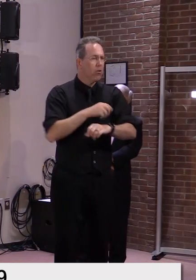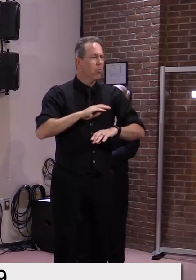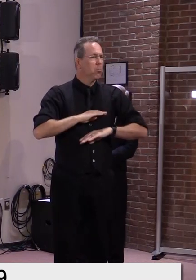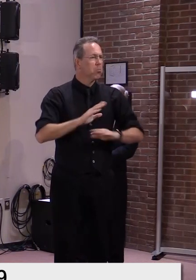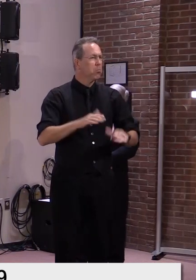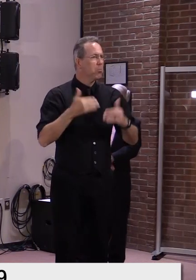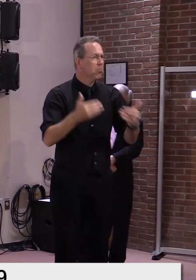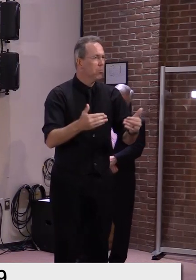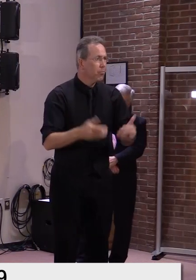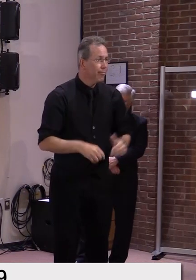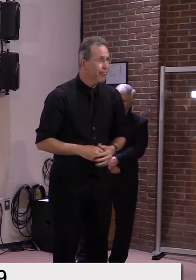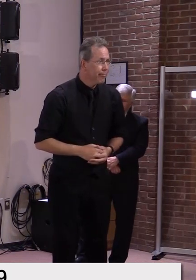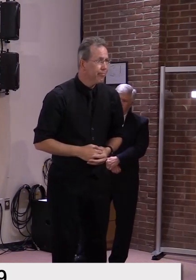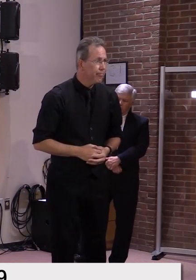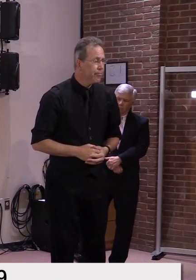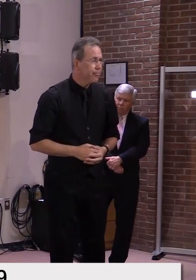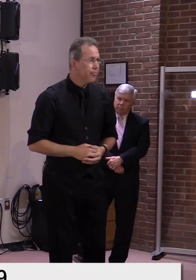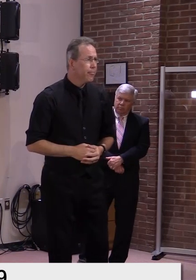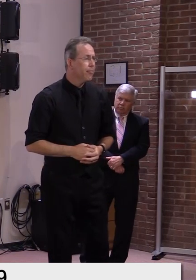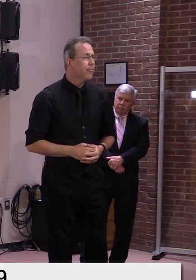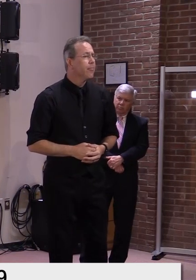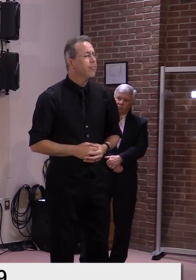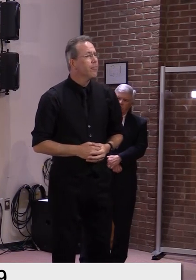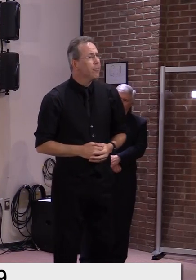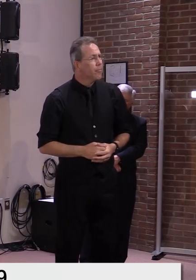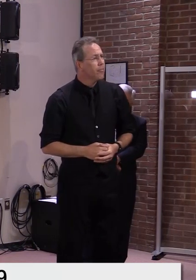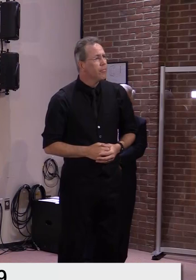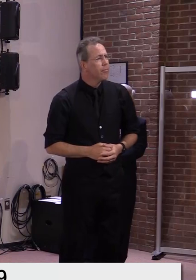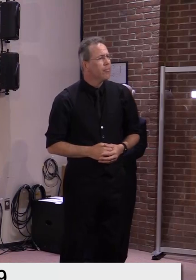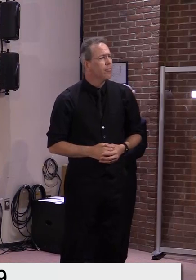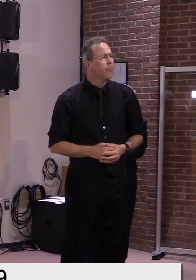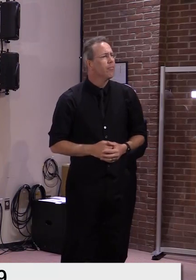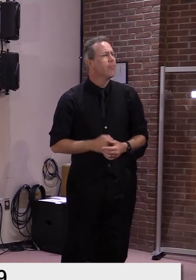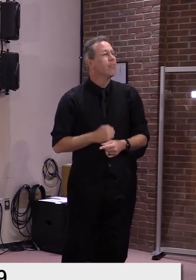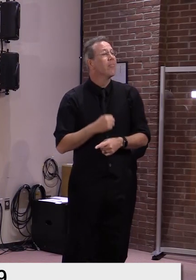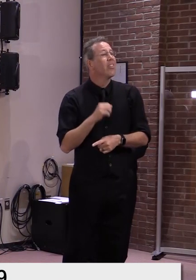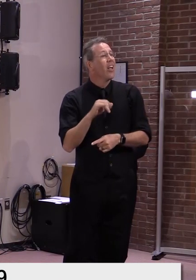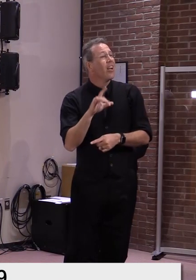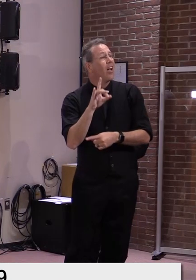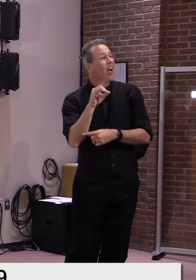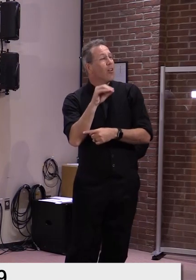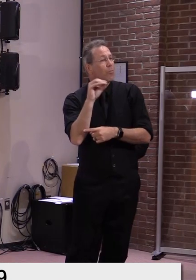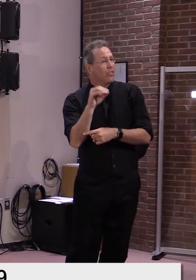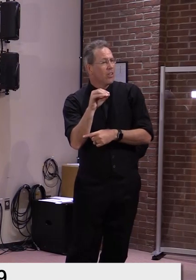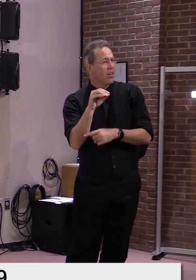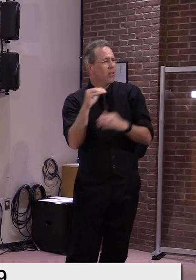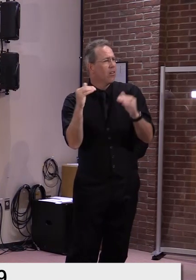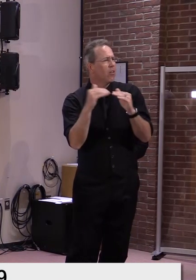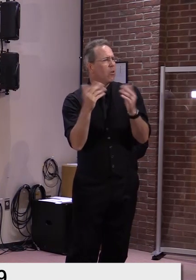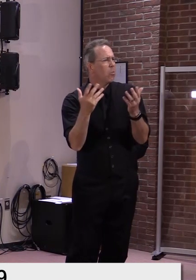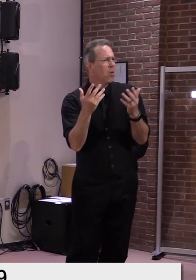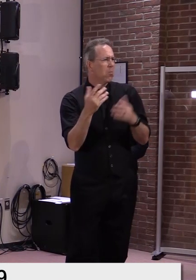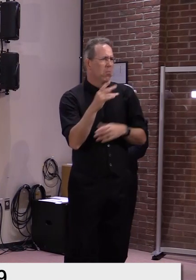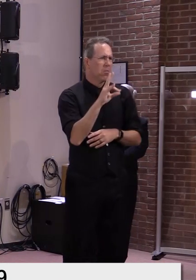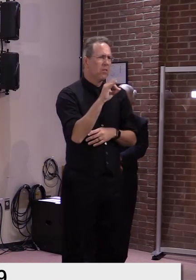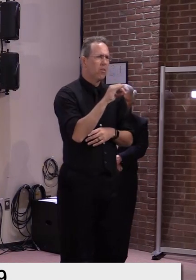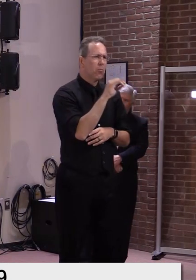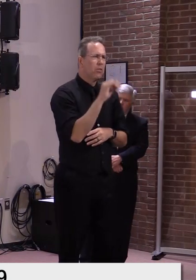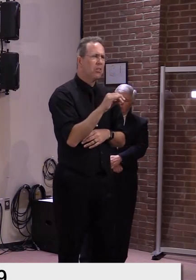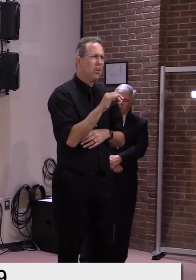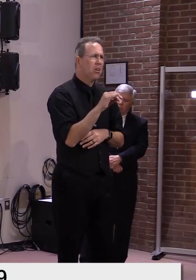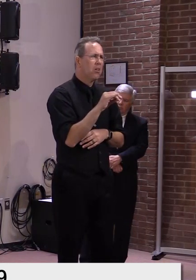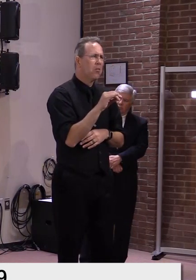over 70%, which was part of step three. There was a range of step three. I think it was 60 to